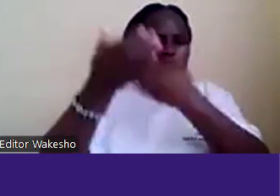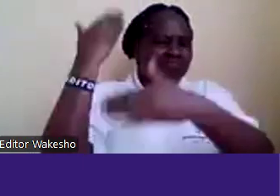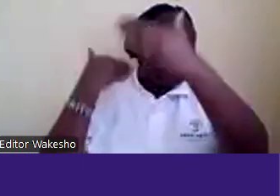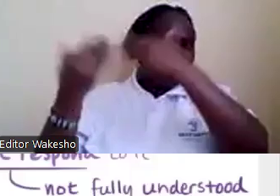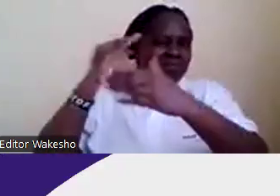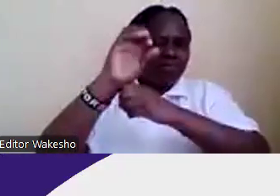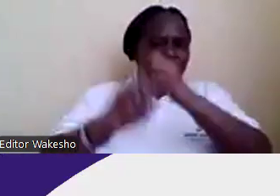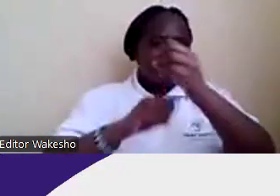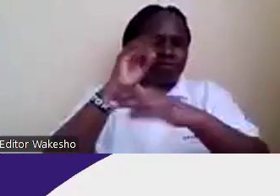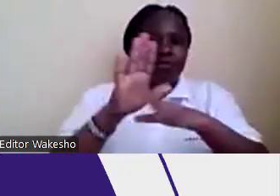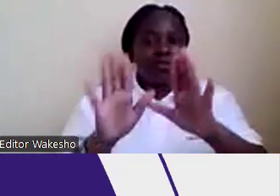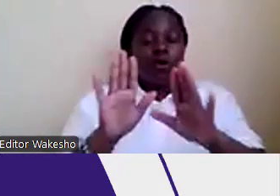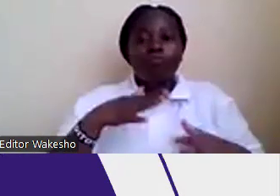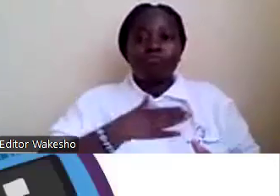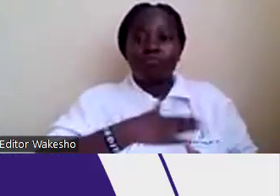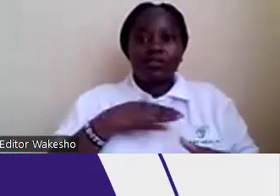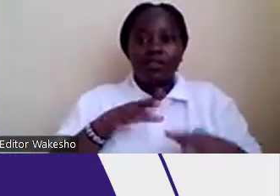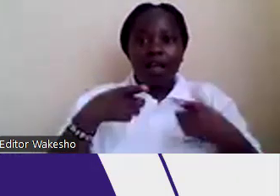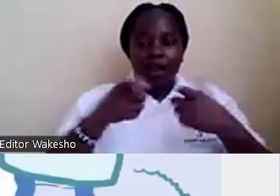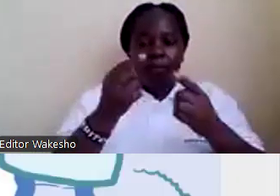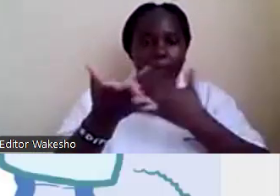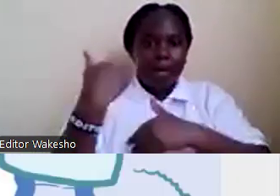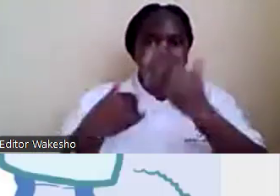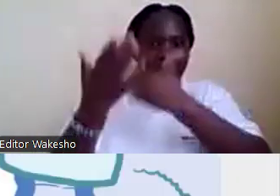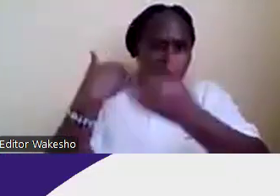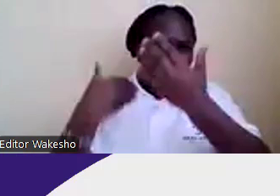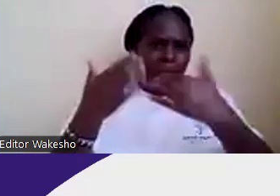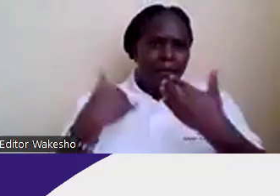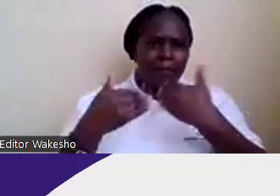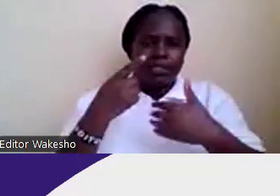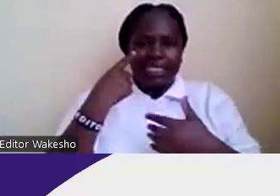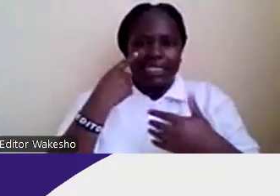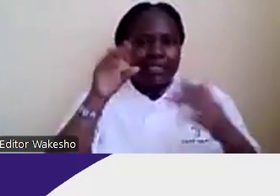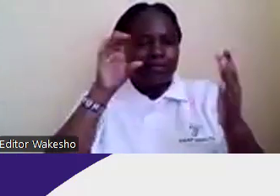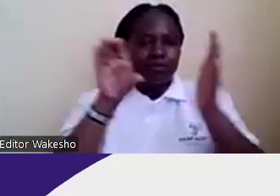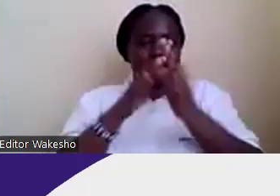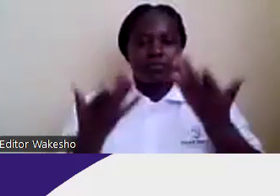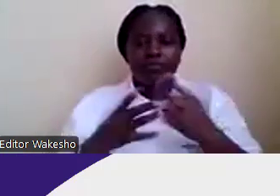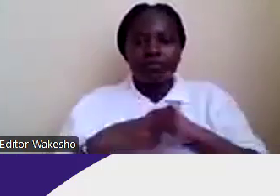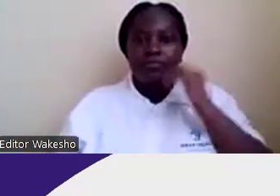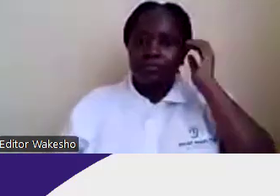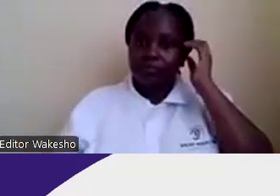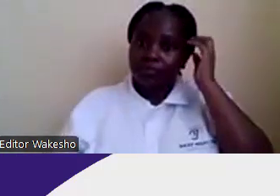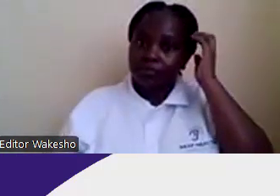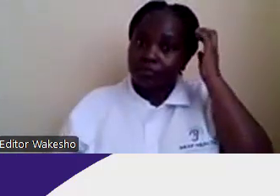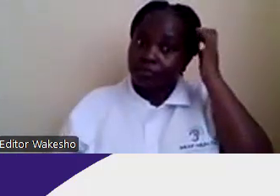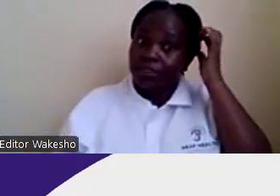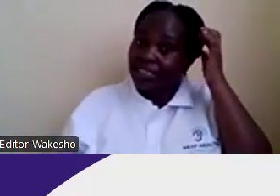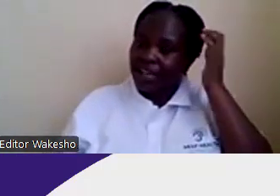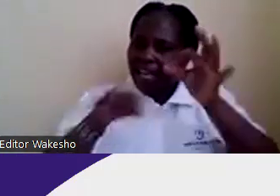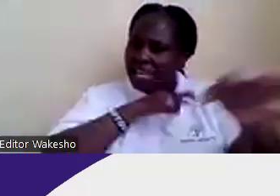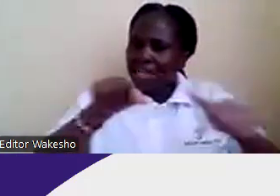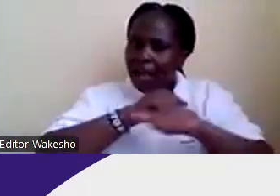allow me to go all the way back, right? We were saying that when looking at the definition, you